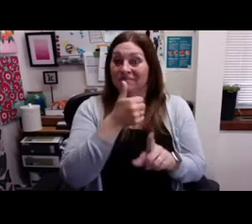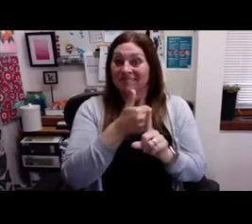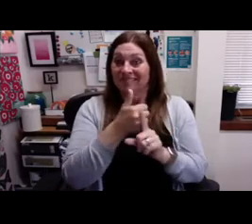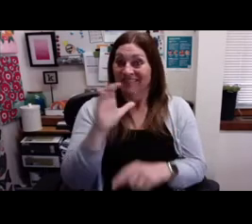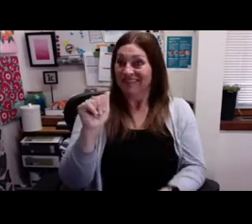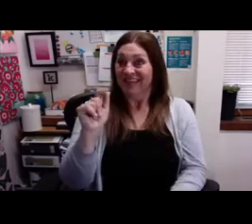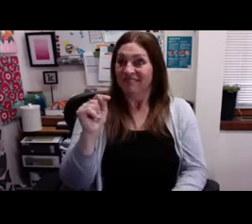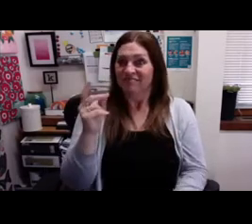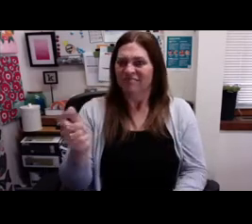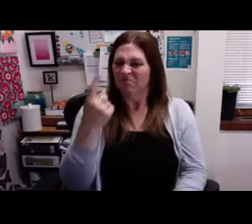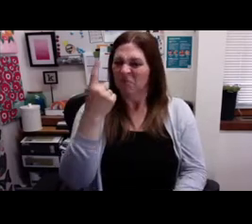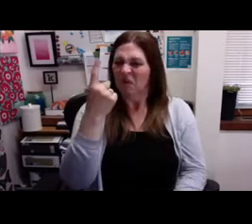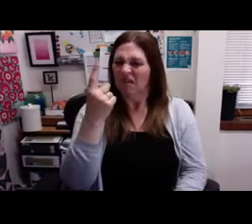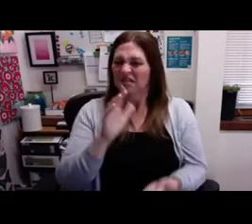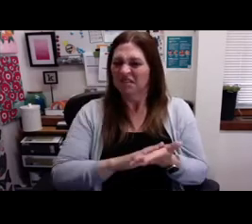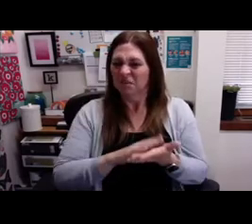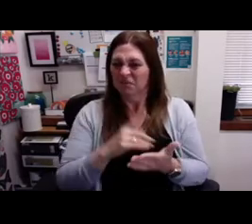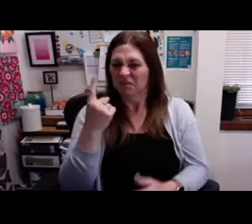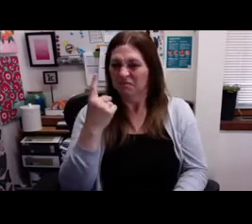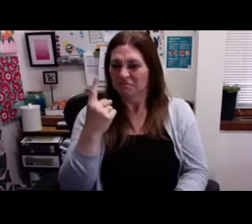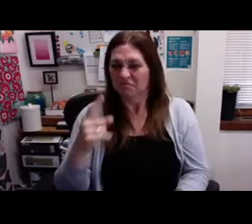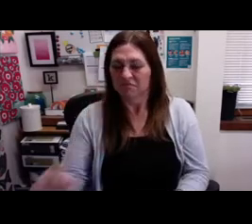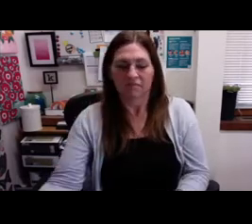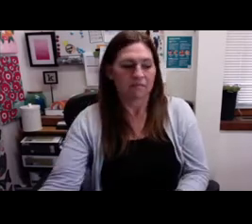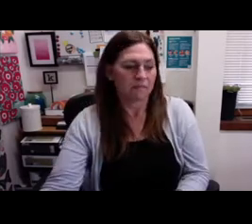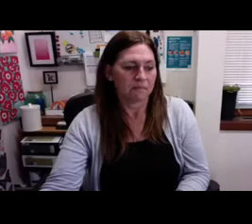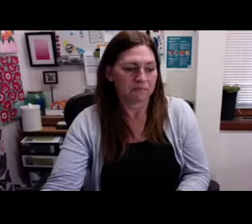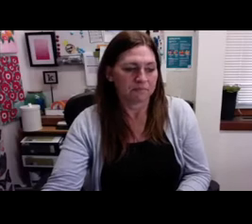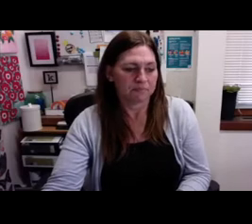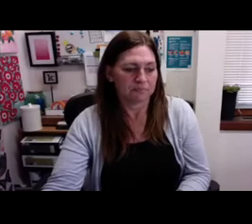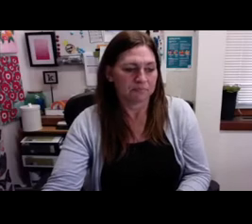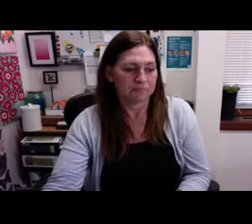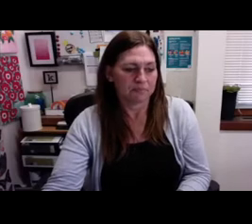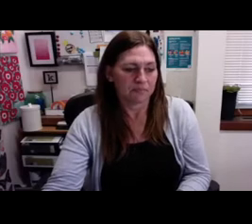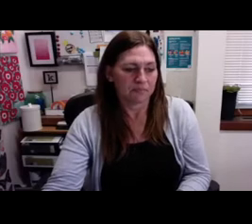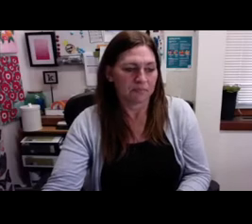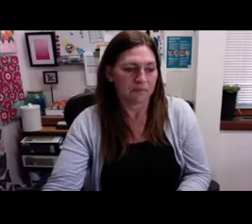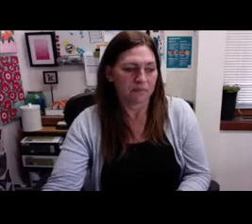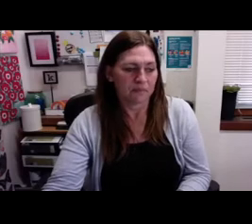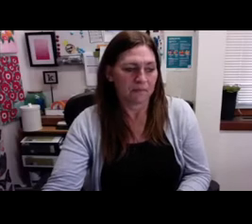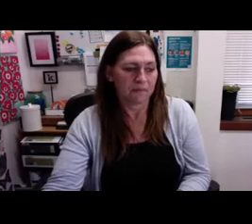In syllables, cat is only one syllable, right?